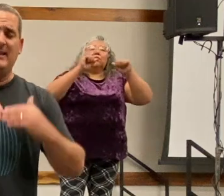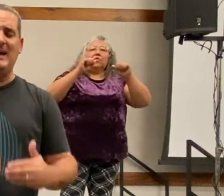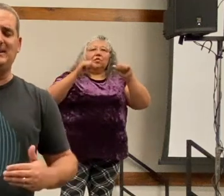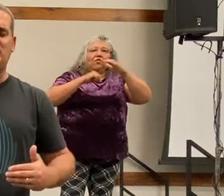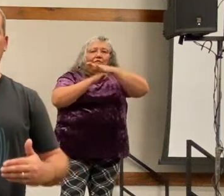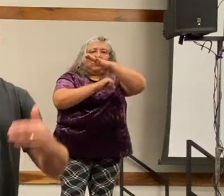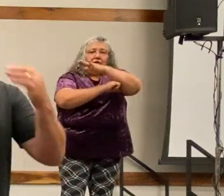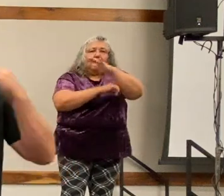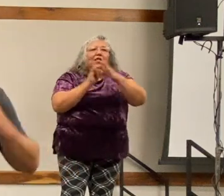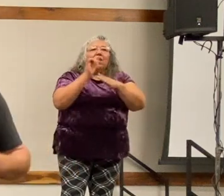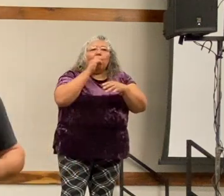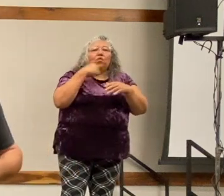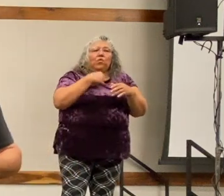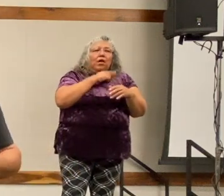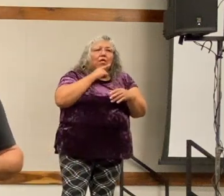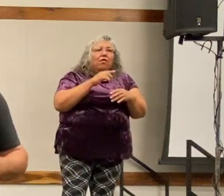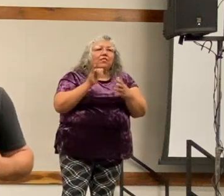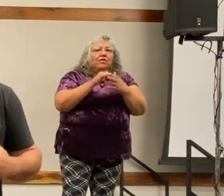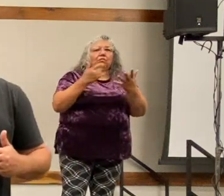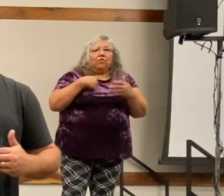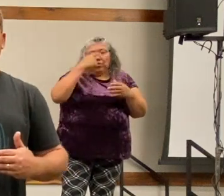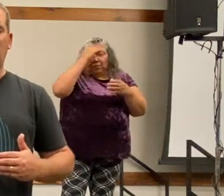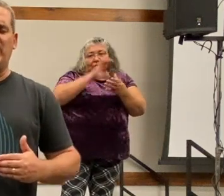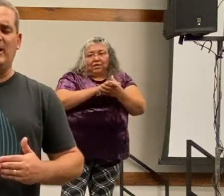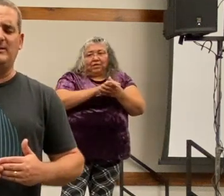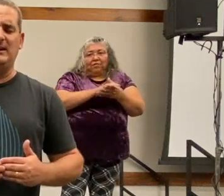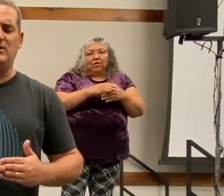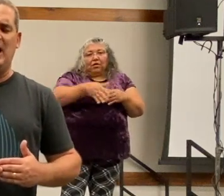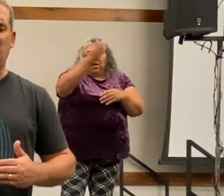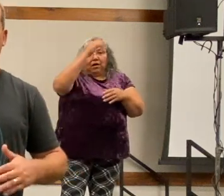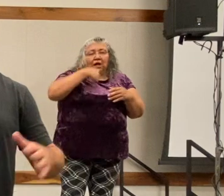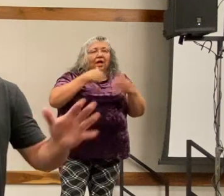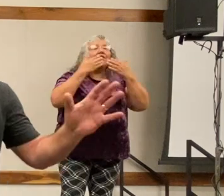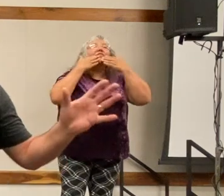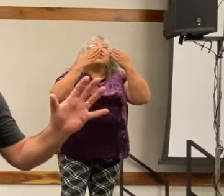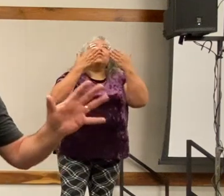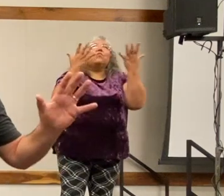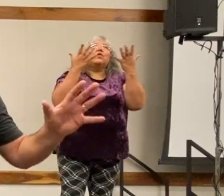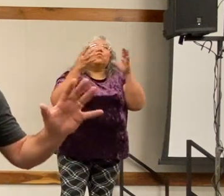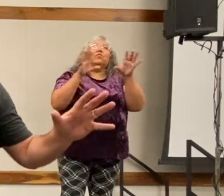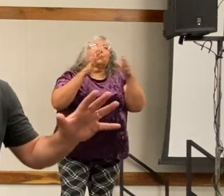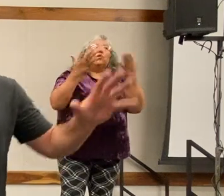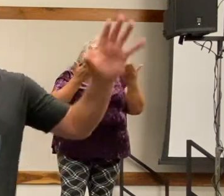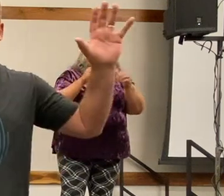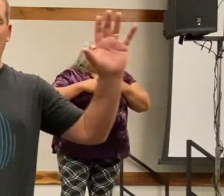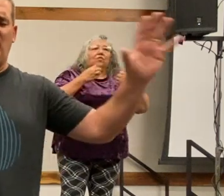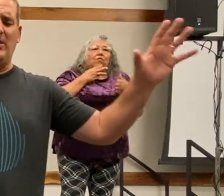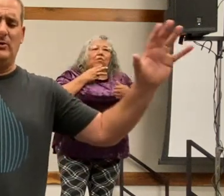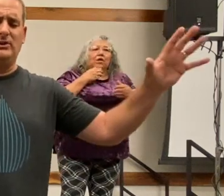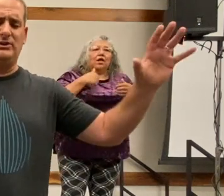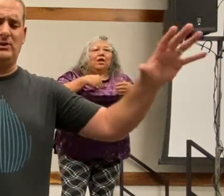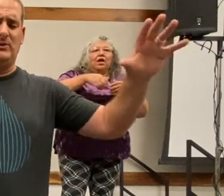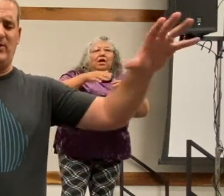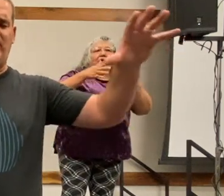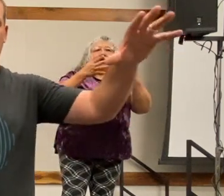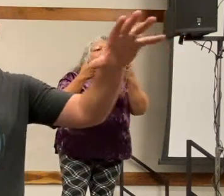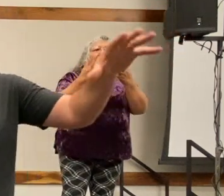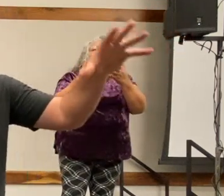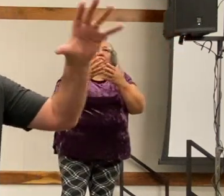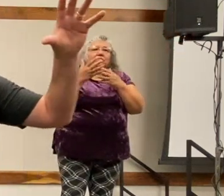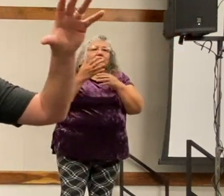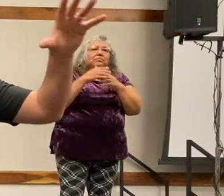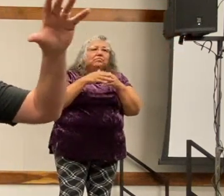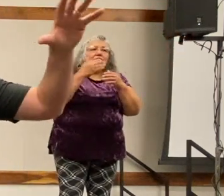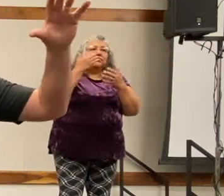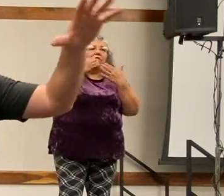God, that's who we are. That's what we believe in. And so, Father, I thank you, God, for what you're doing here at Living Water, and Father, what you're doing for the folks